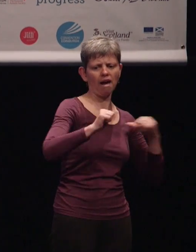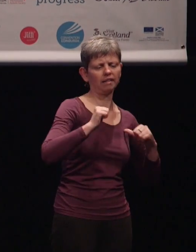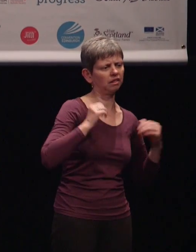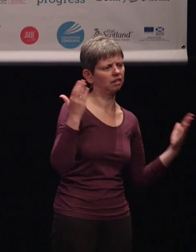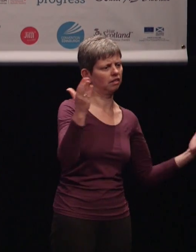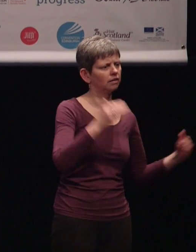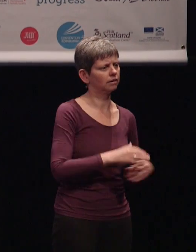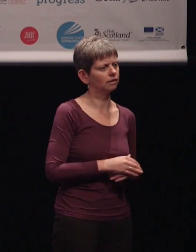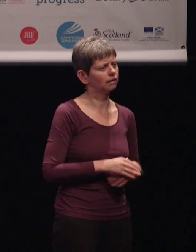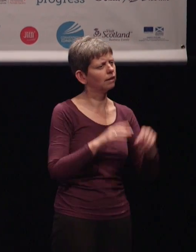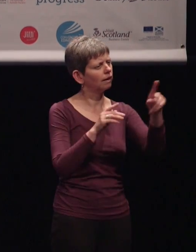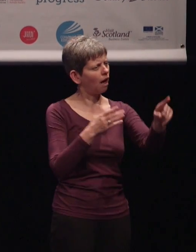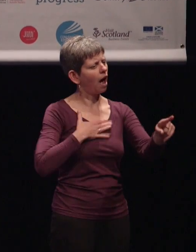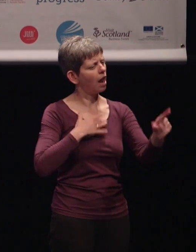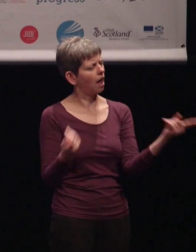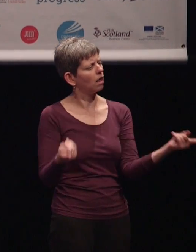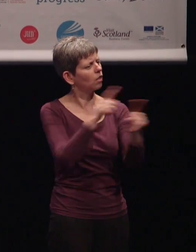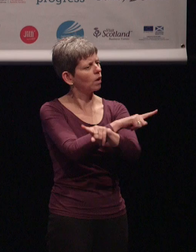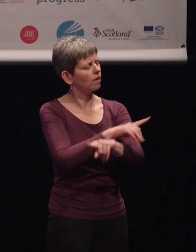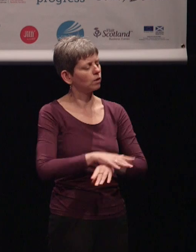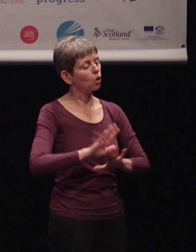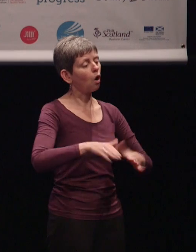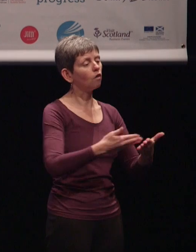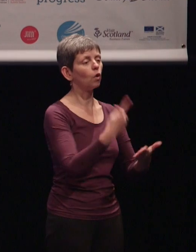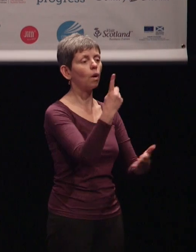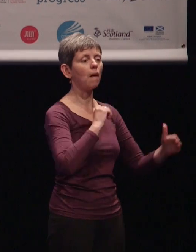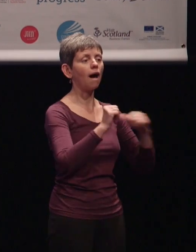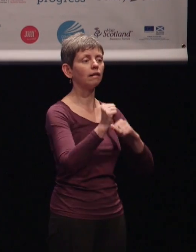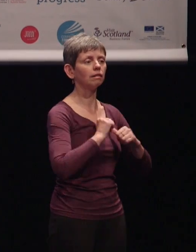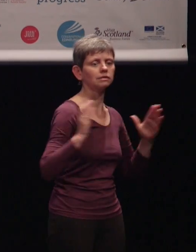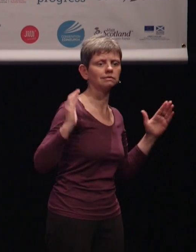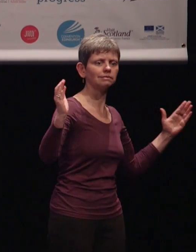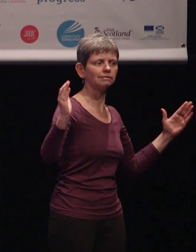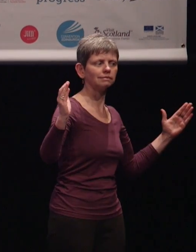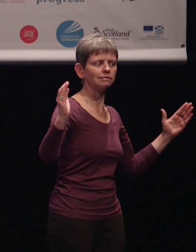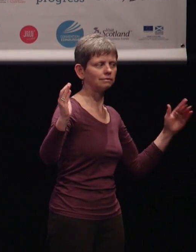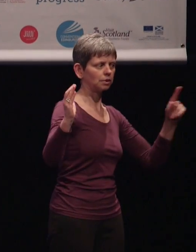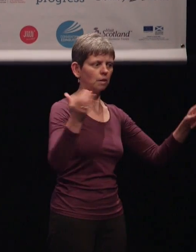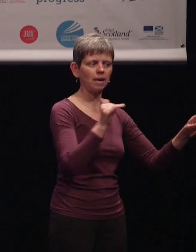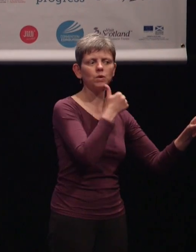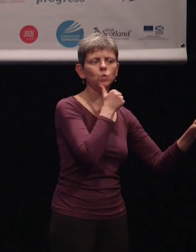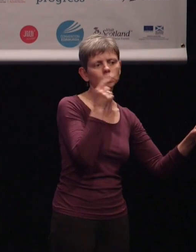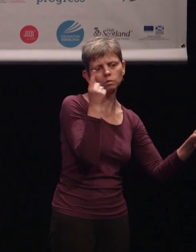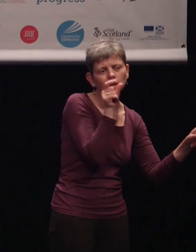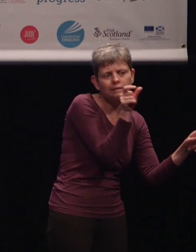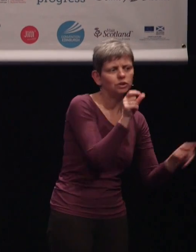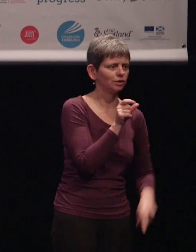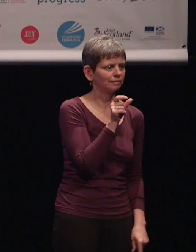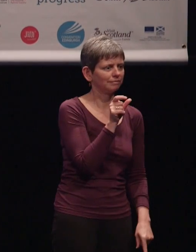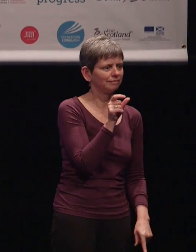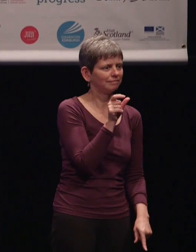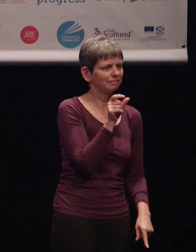only need an inch. And that's something I think you can also use as a staff, because I meet staff who are afraid